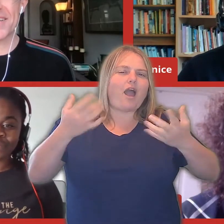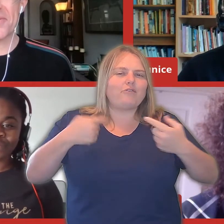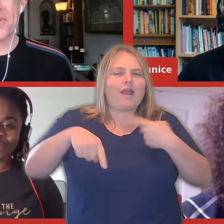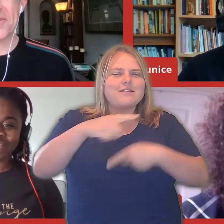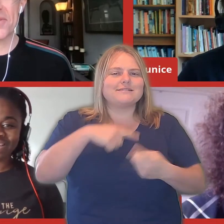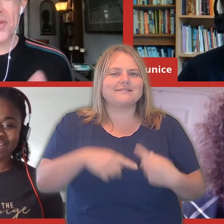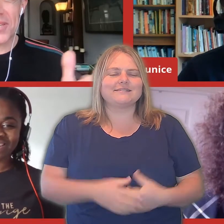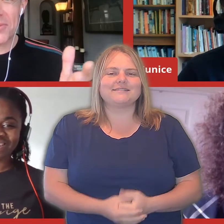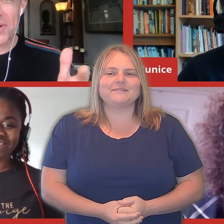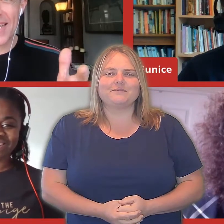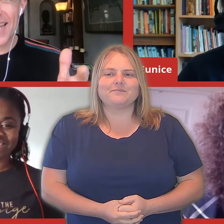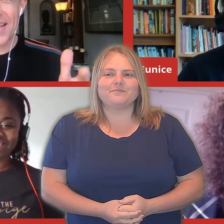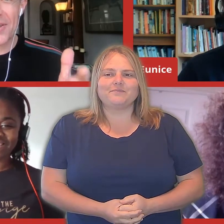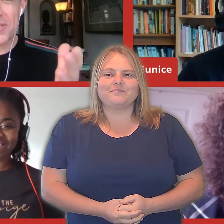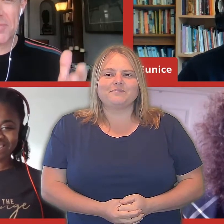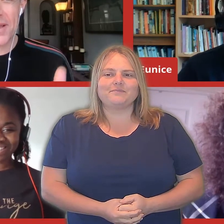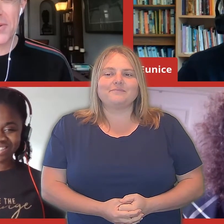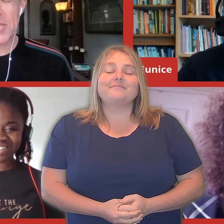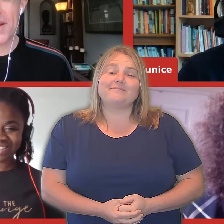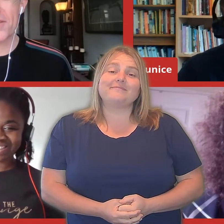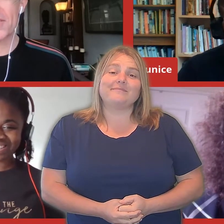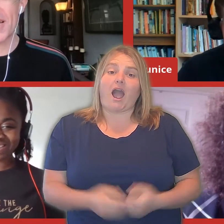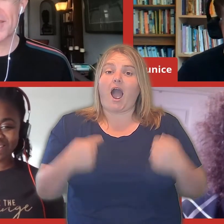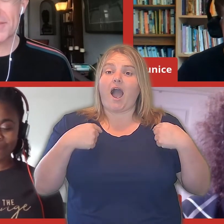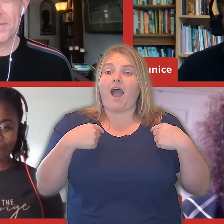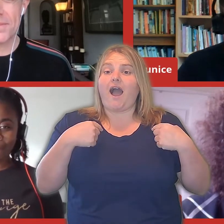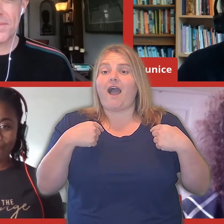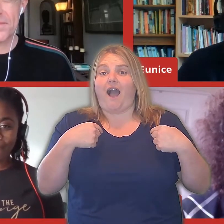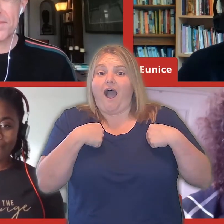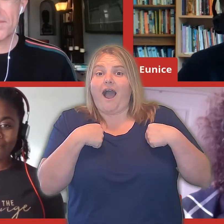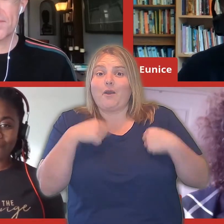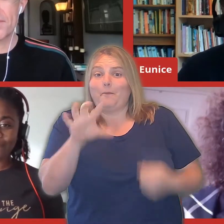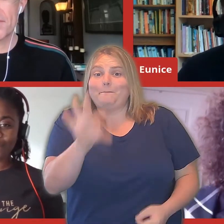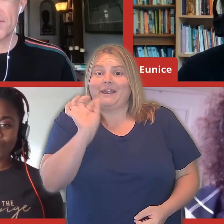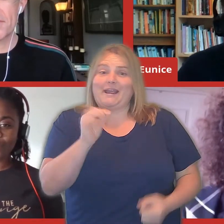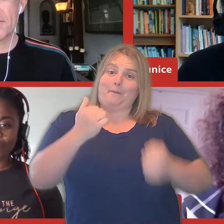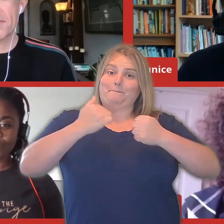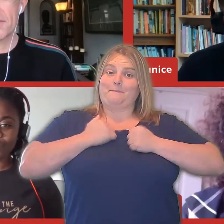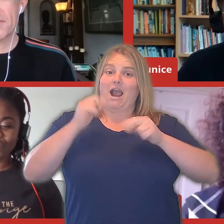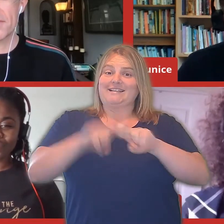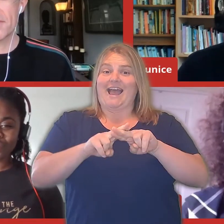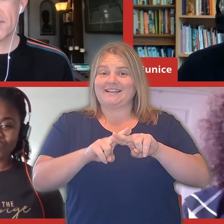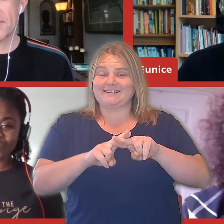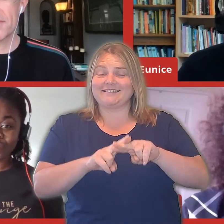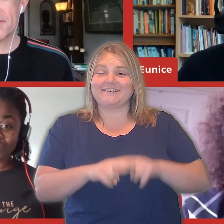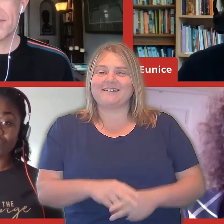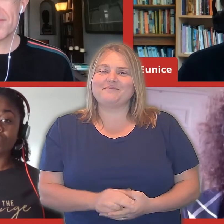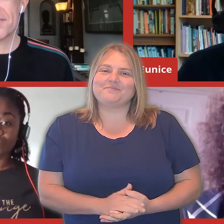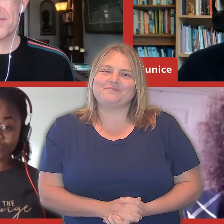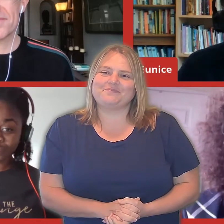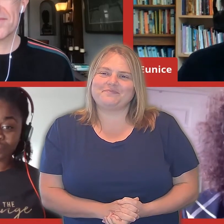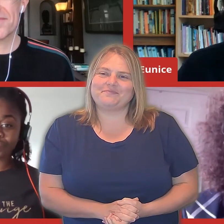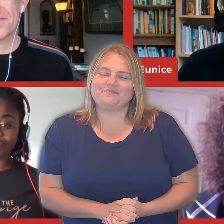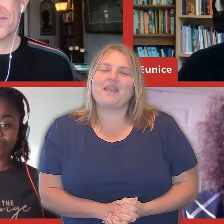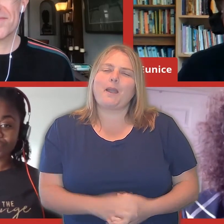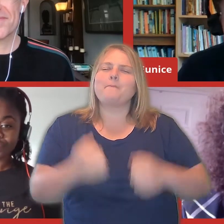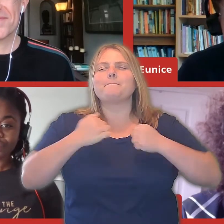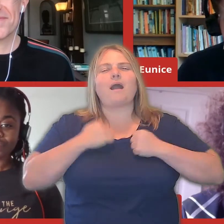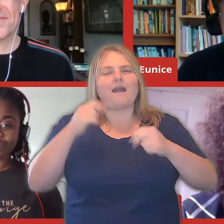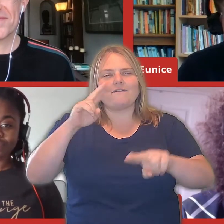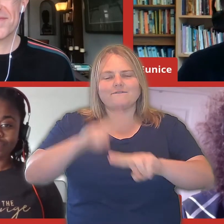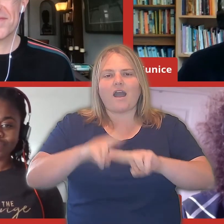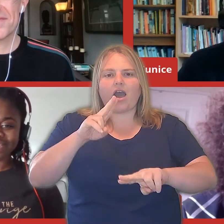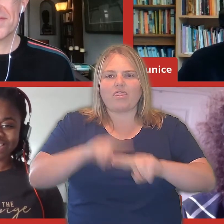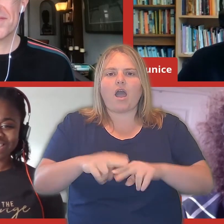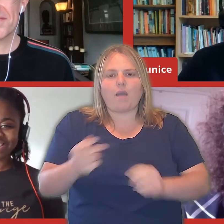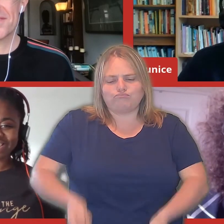Nana. So wonderful. Eunice, you wanted to get in. Who inspired you to change? Well, I would pick me dad. That's a very Geordie thing to say, isn't it? Me